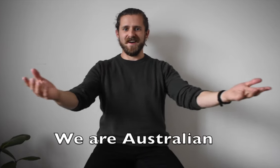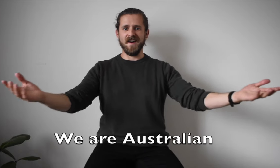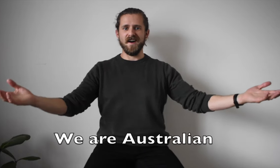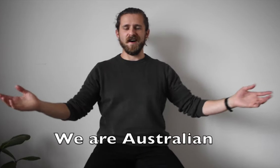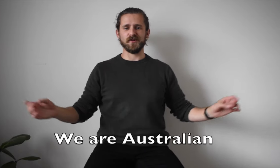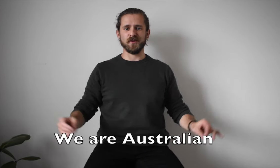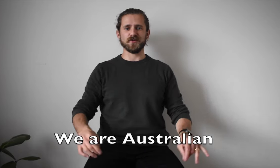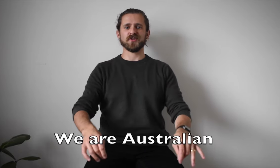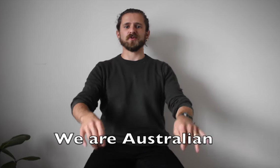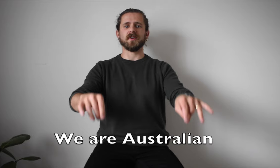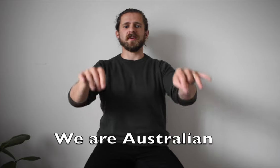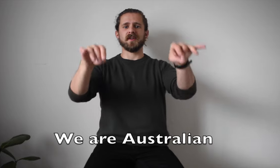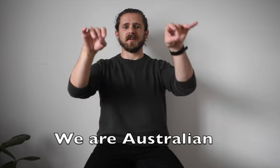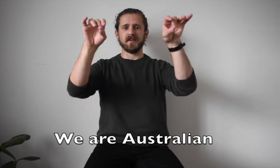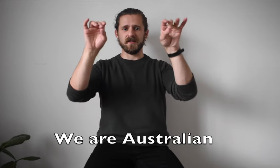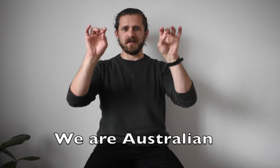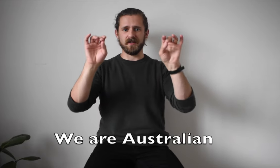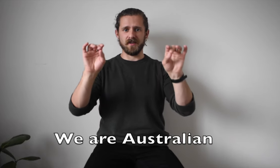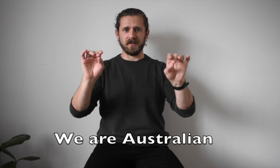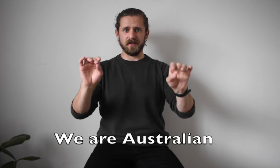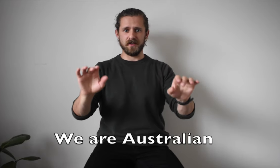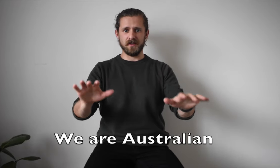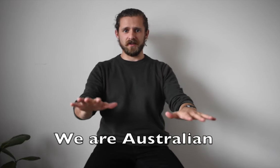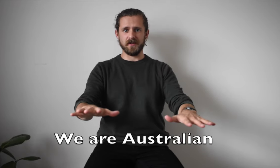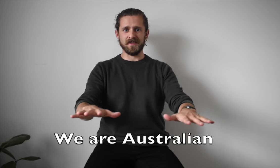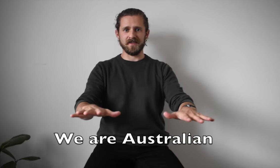Are Australia We